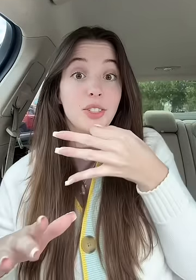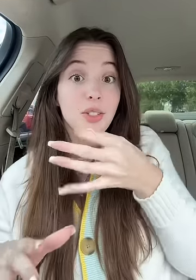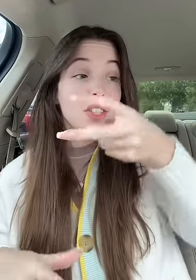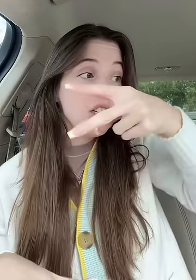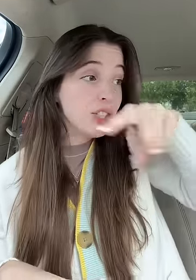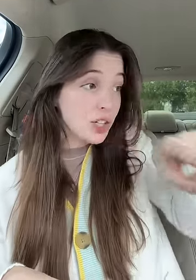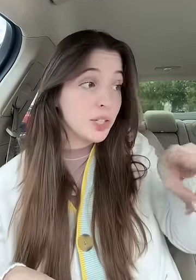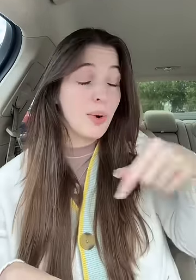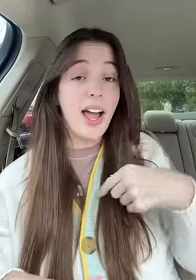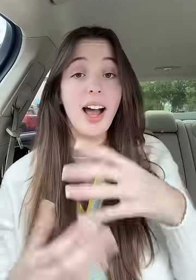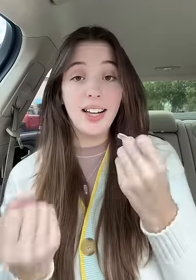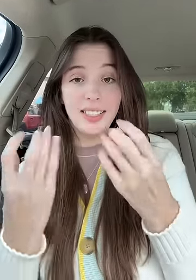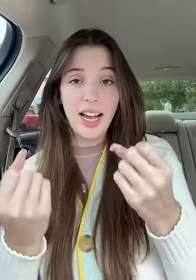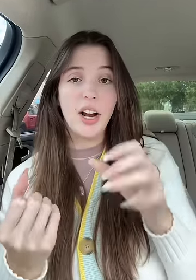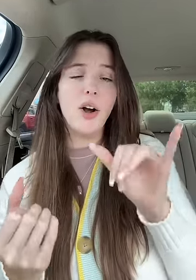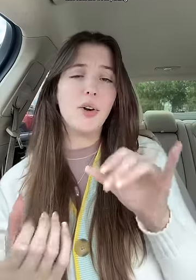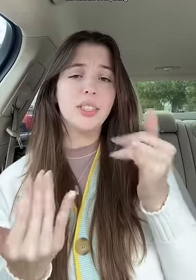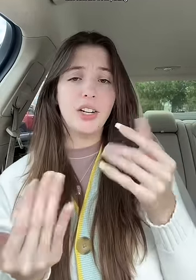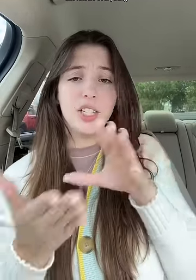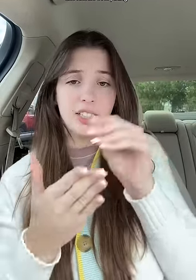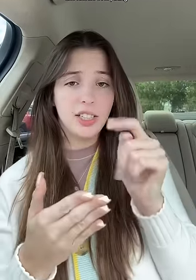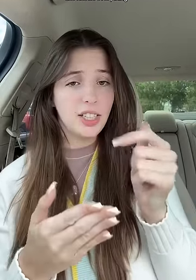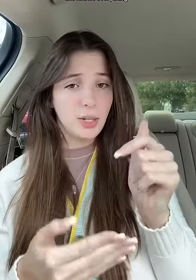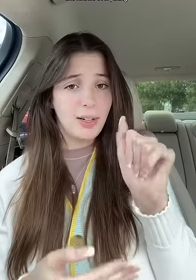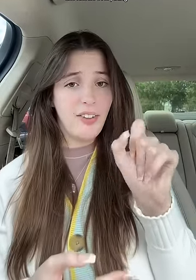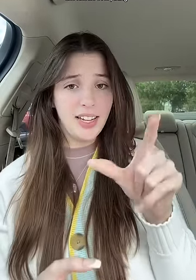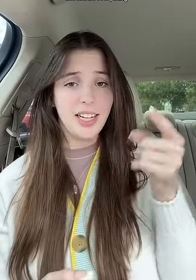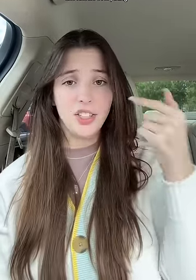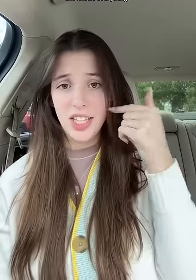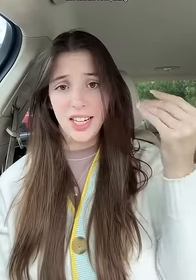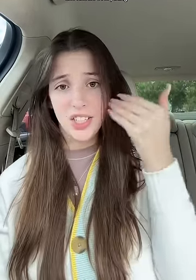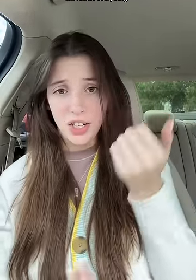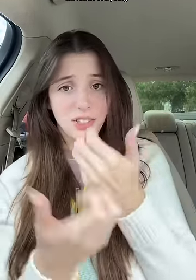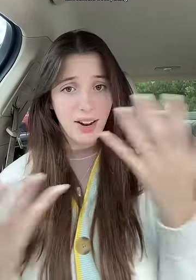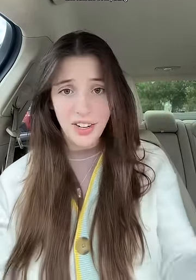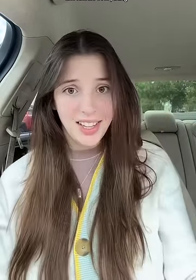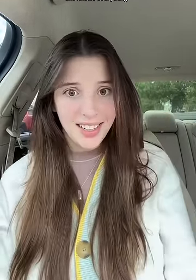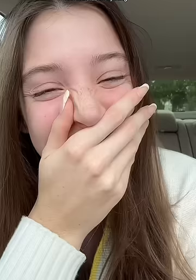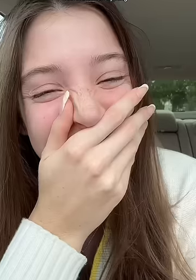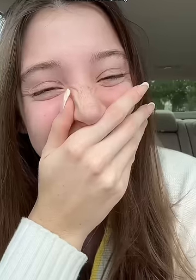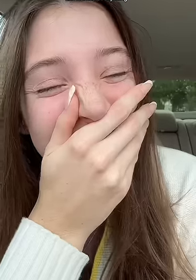as she looks away, I sign, "Oh, now she's learned a little bit of ASL. She thinks she knows everything."